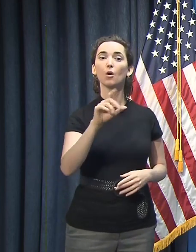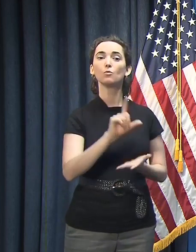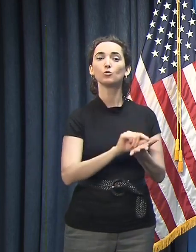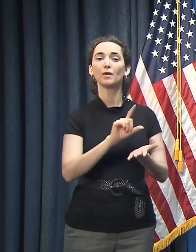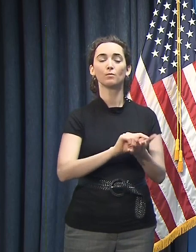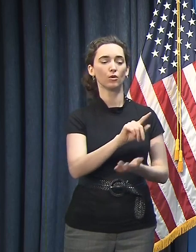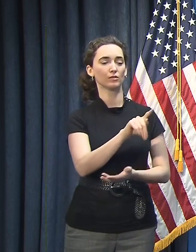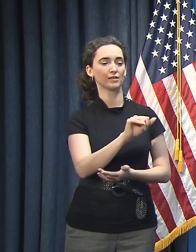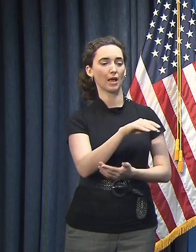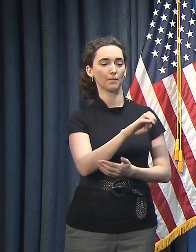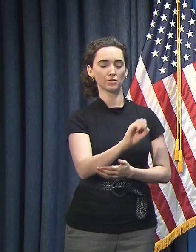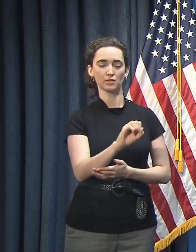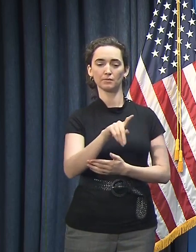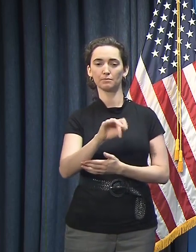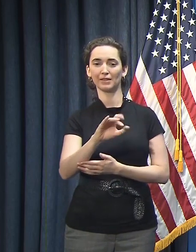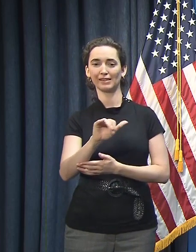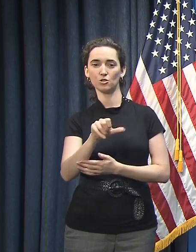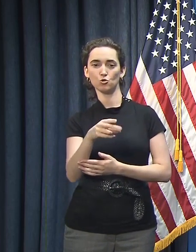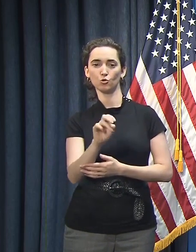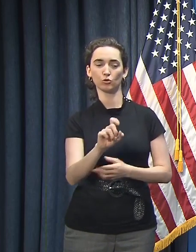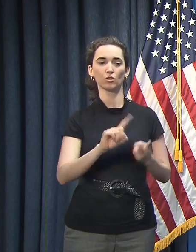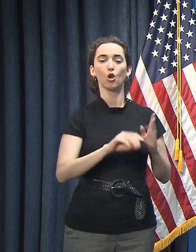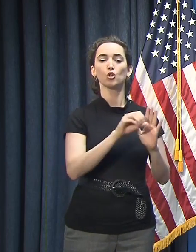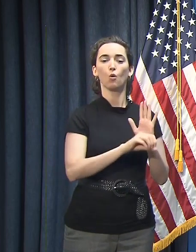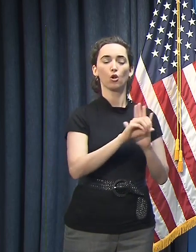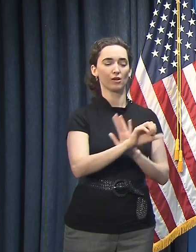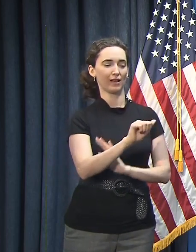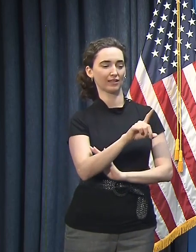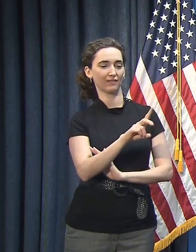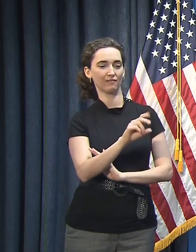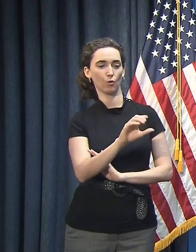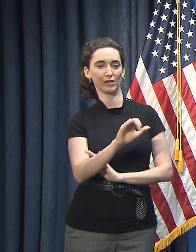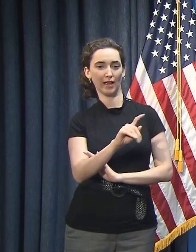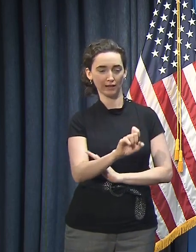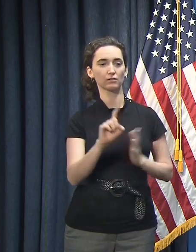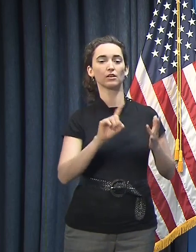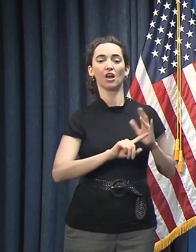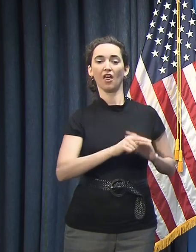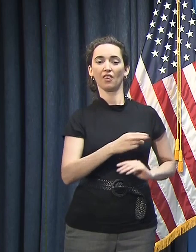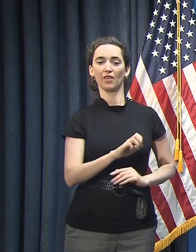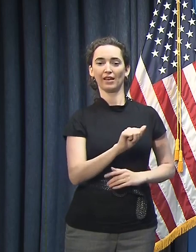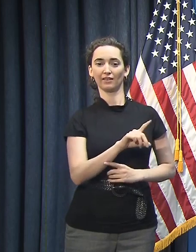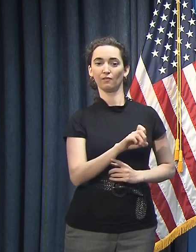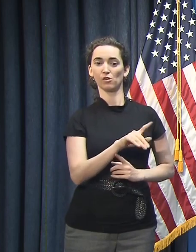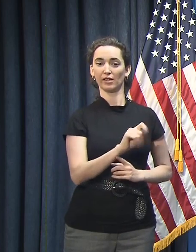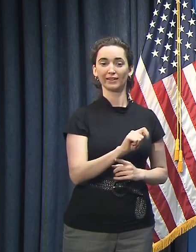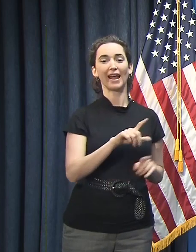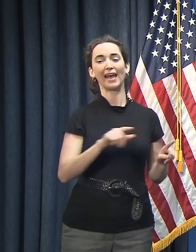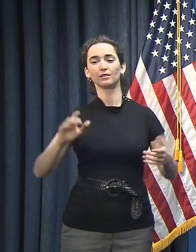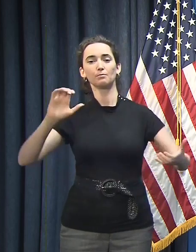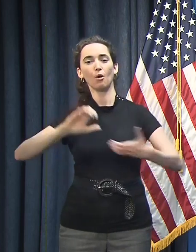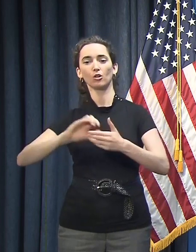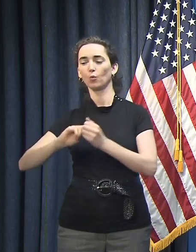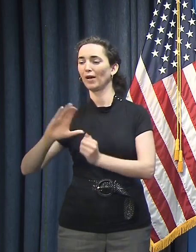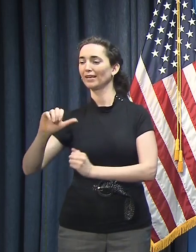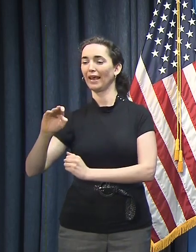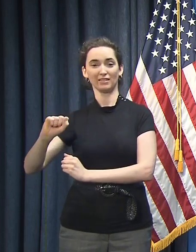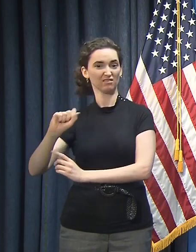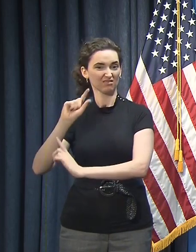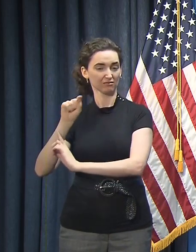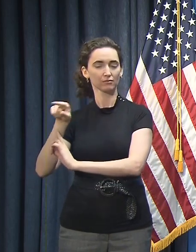Orleans Advocate and the Advocate, in partnership with Raising Cane's, has created an online directory of religious services called the